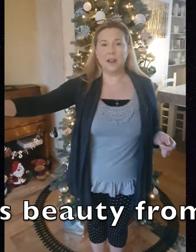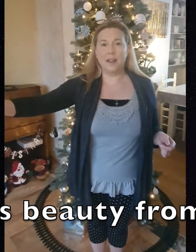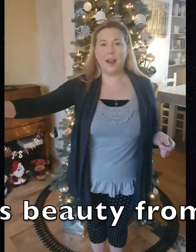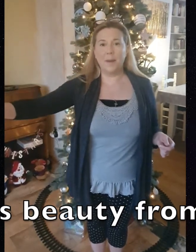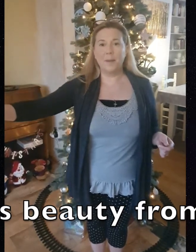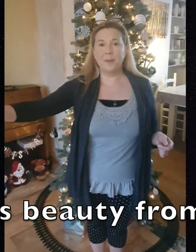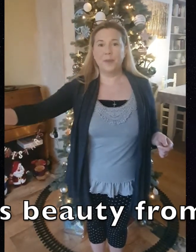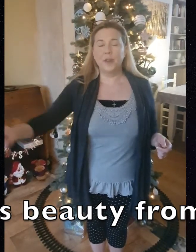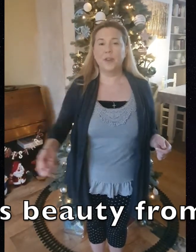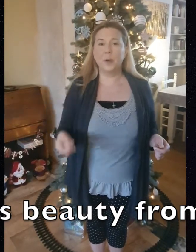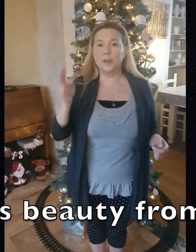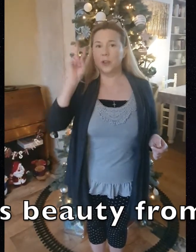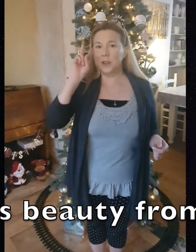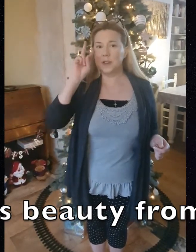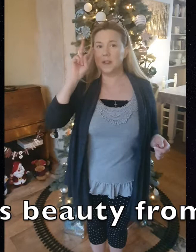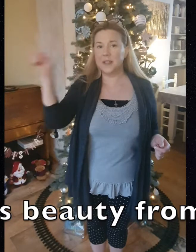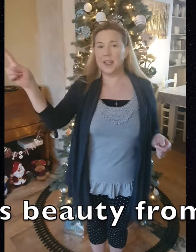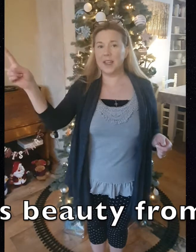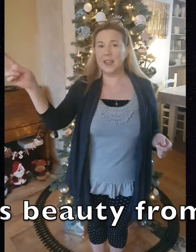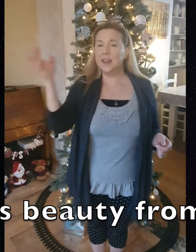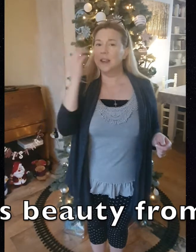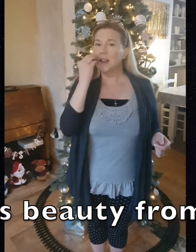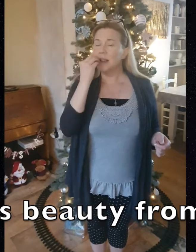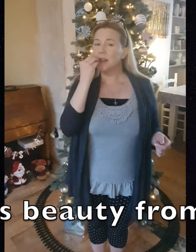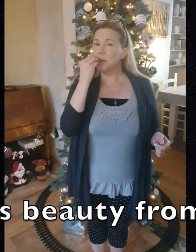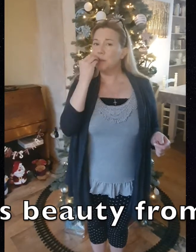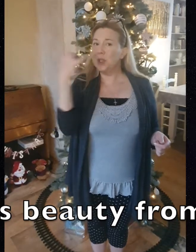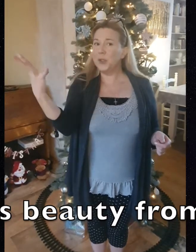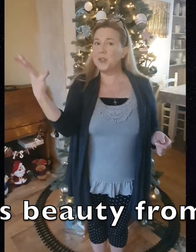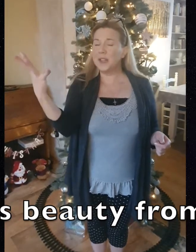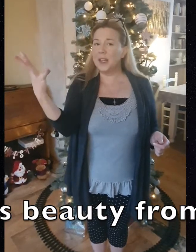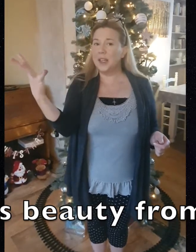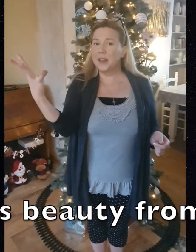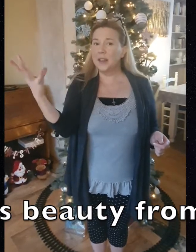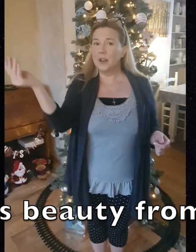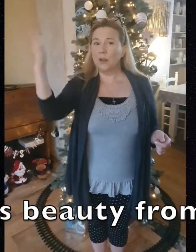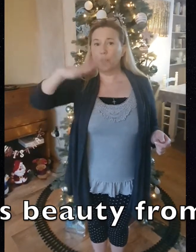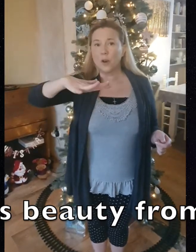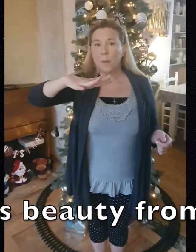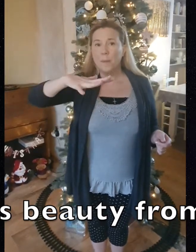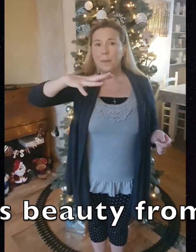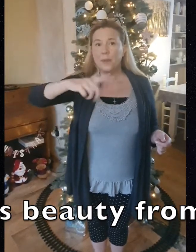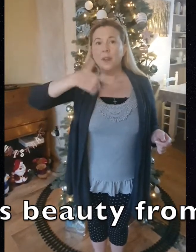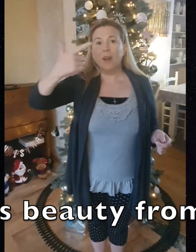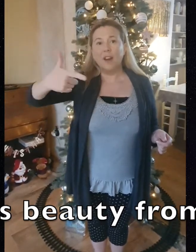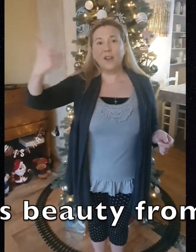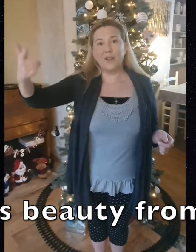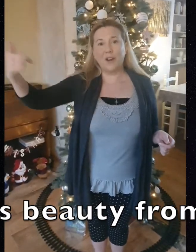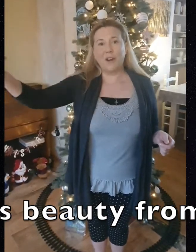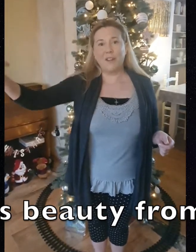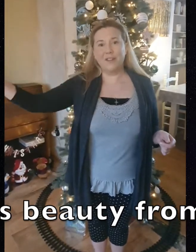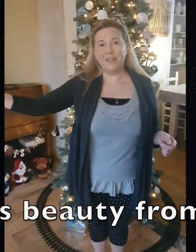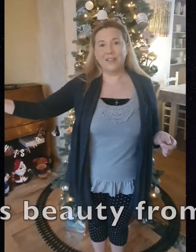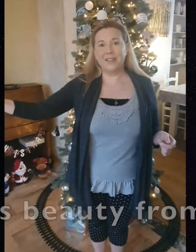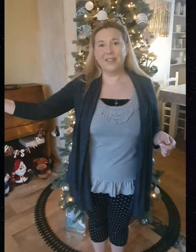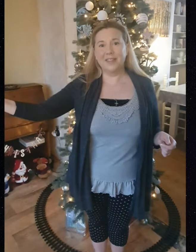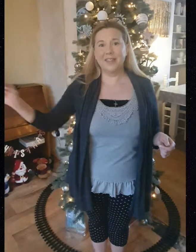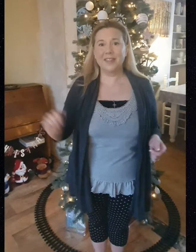that. So we've got C, it's beauty from afar.